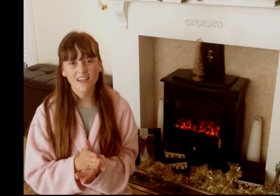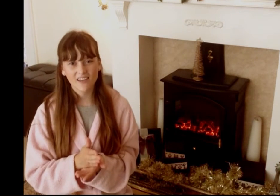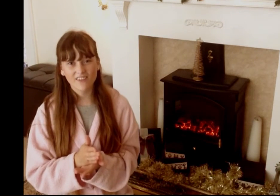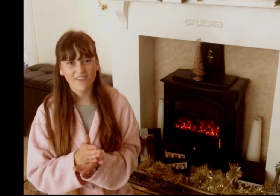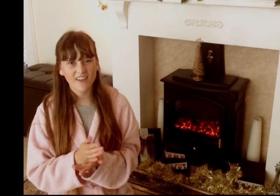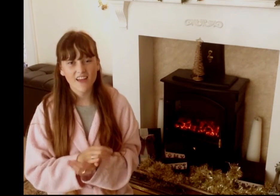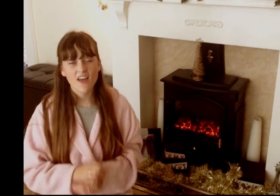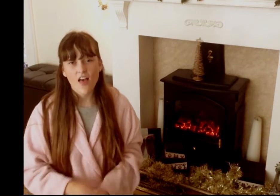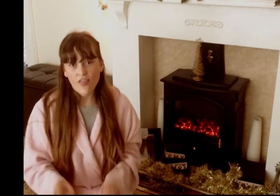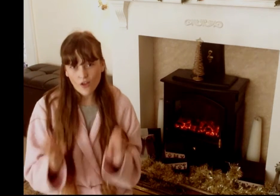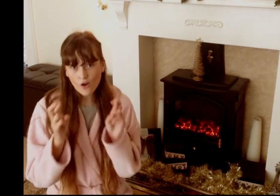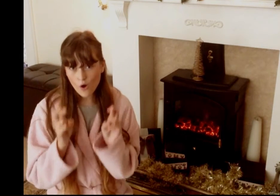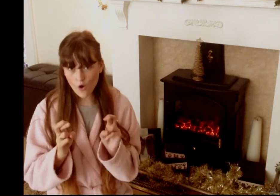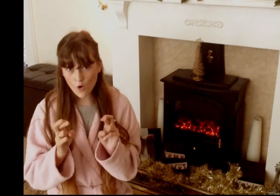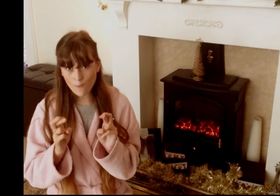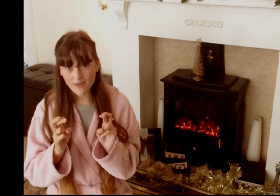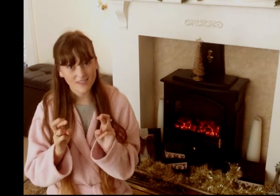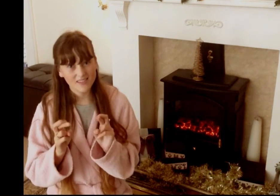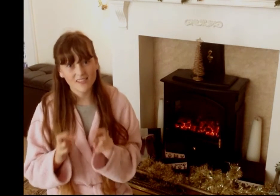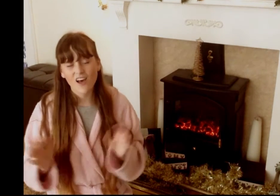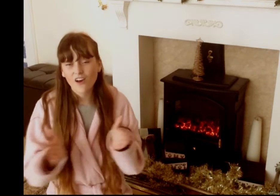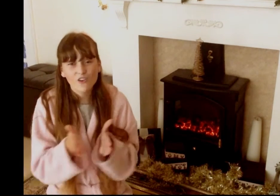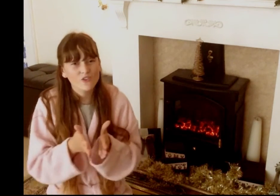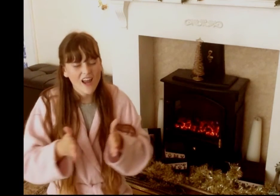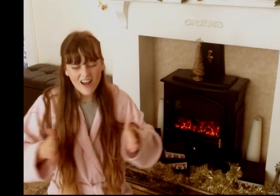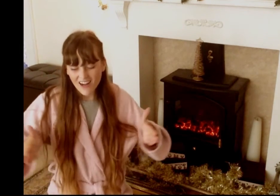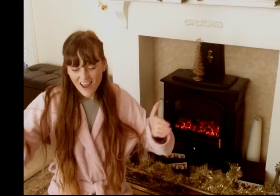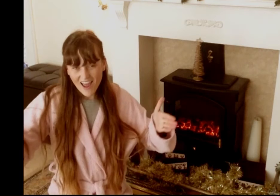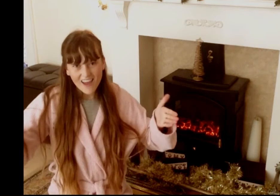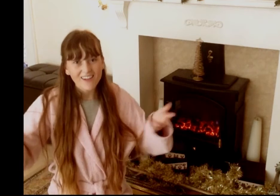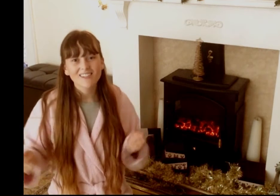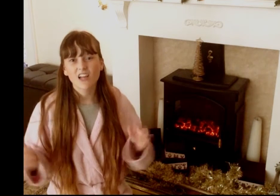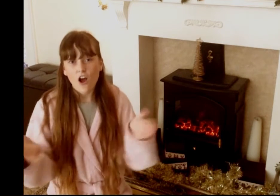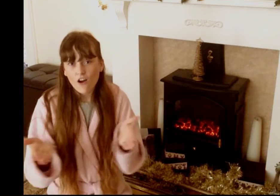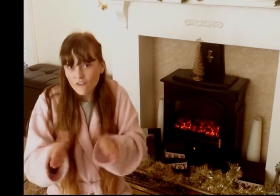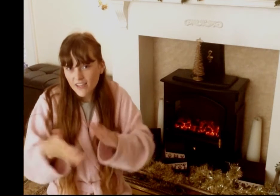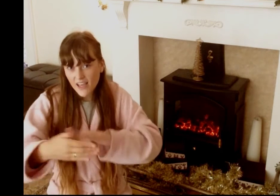that hope is the greatest of the